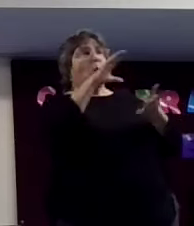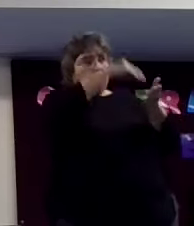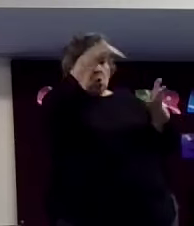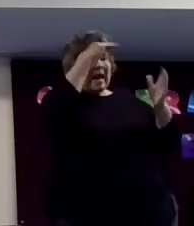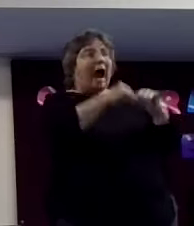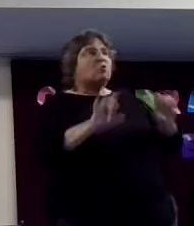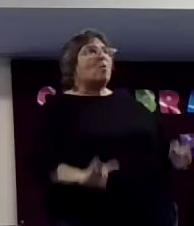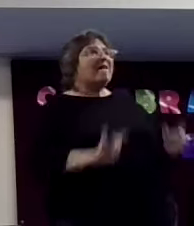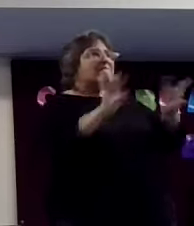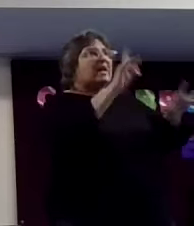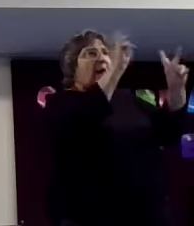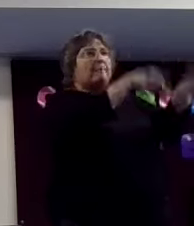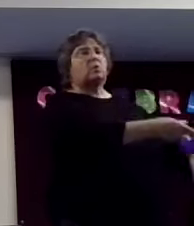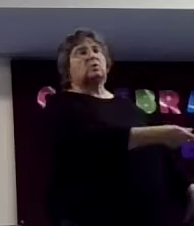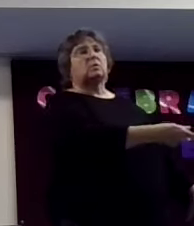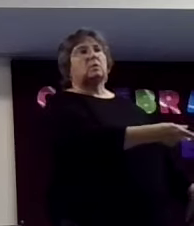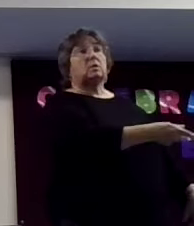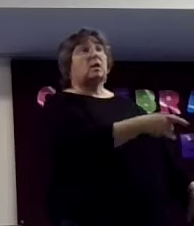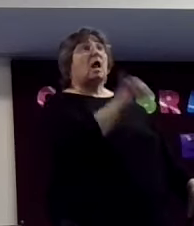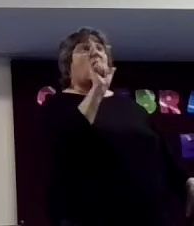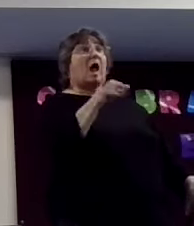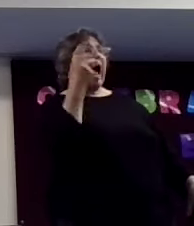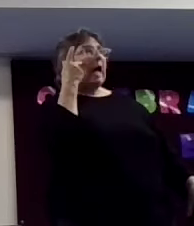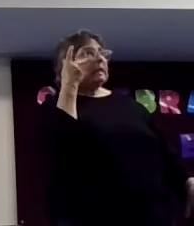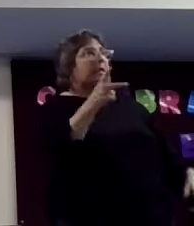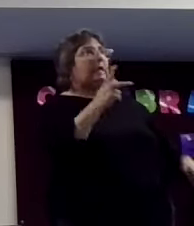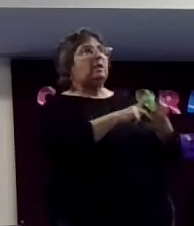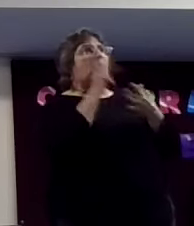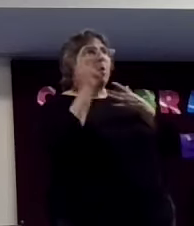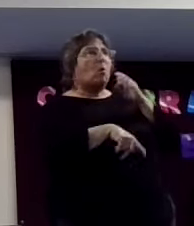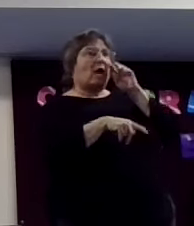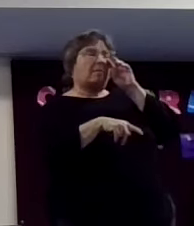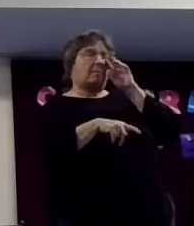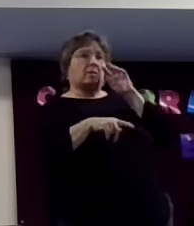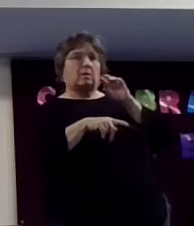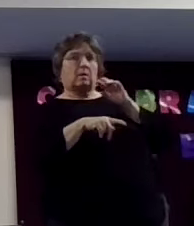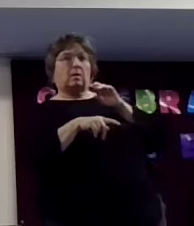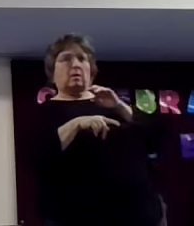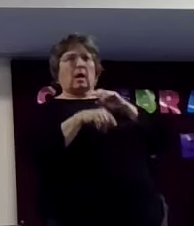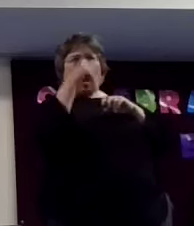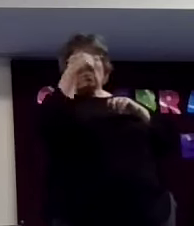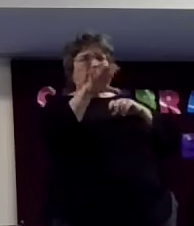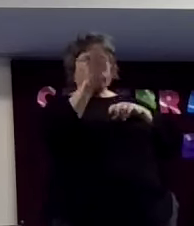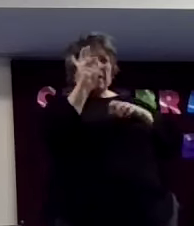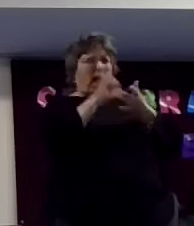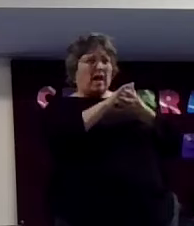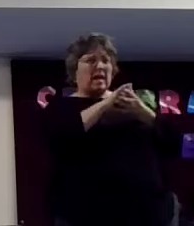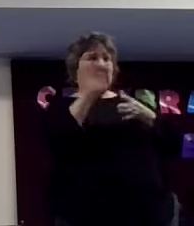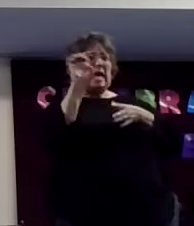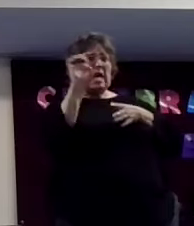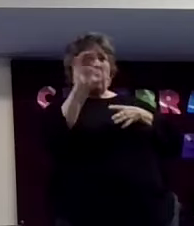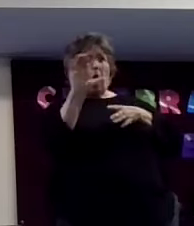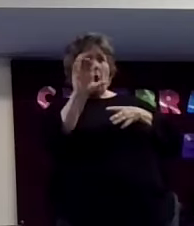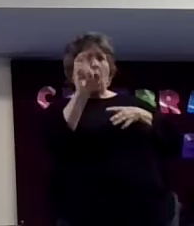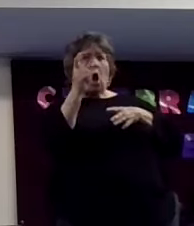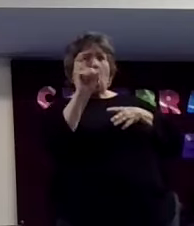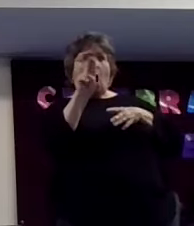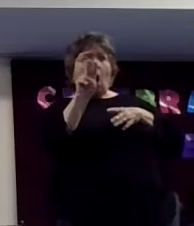learn how to do the eviction process. Not only that, I've seen the program under, I don't know if I found it under